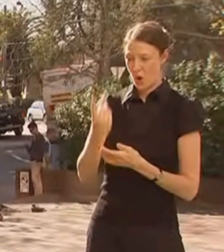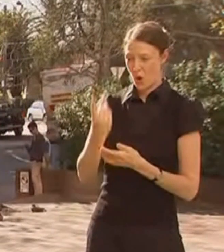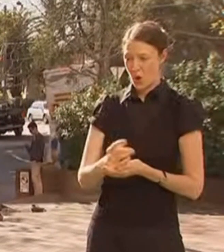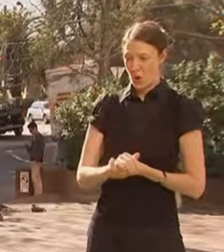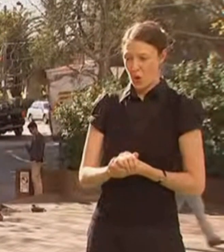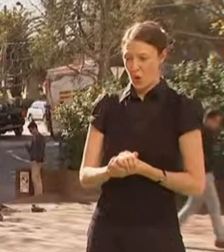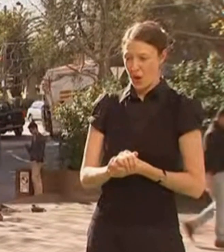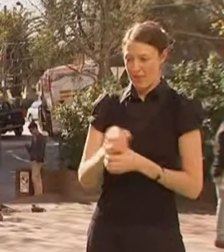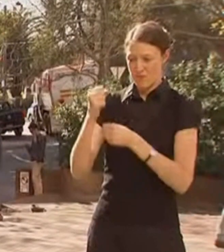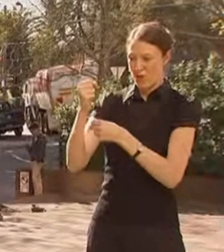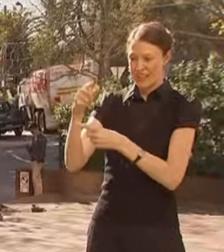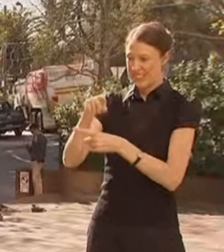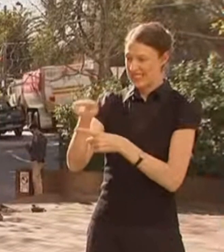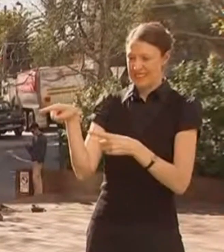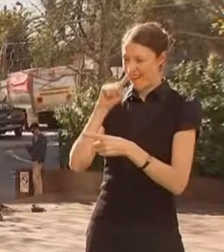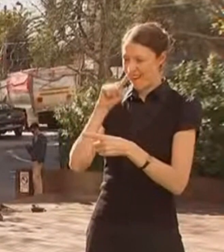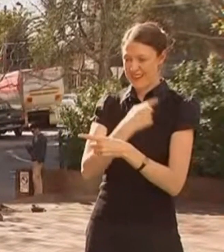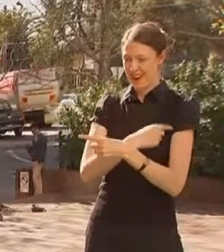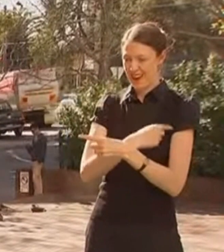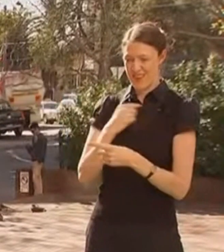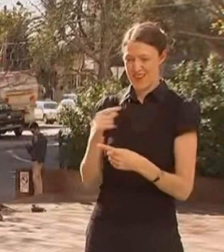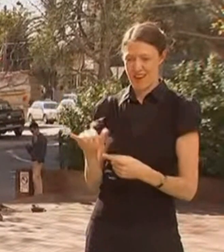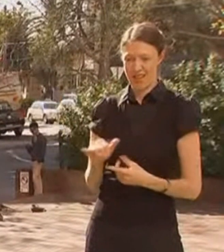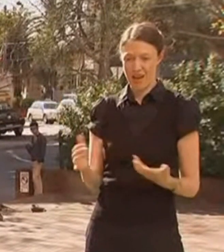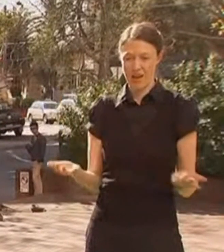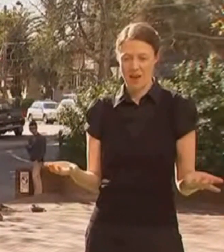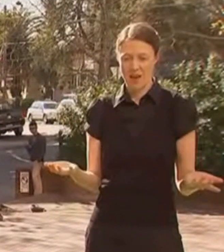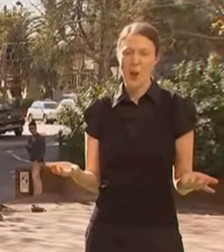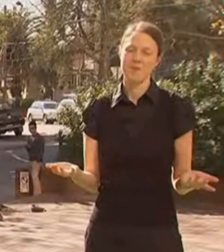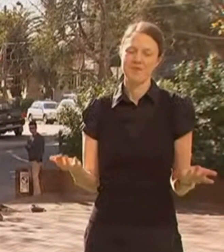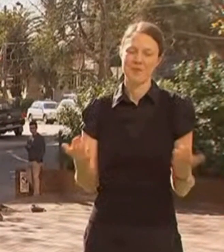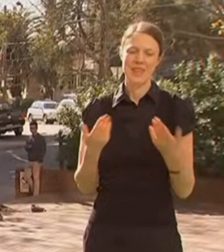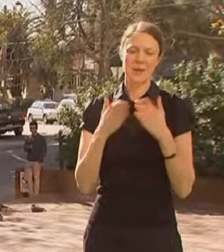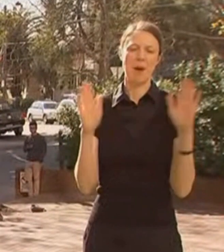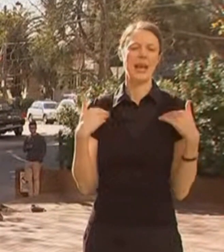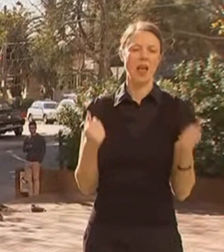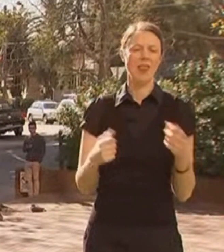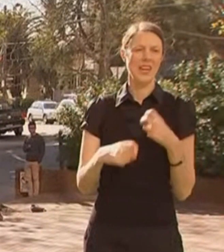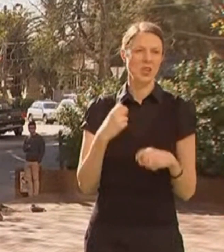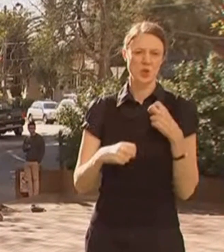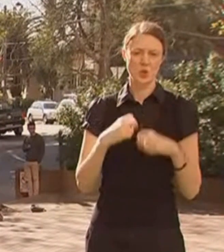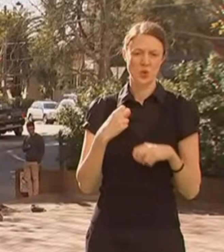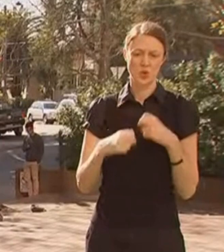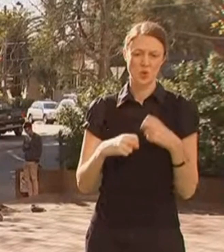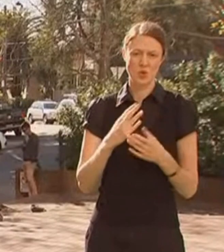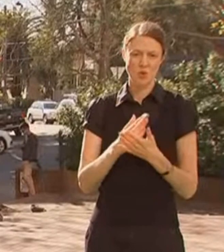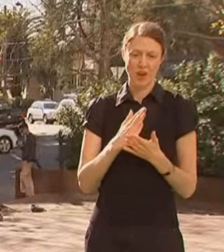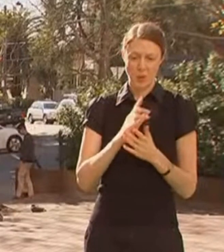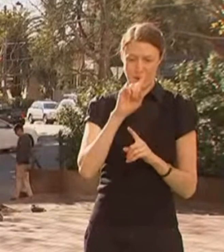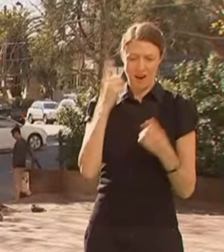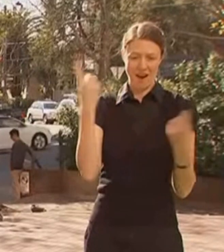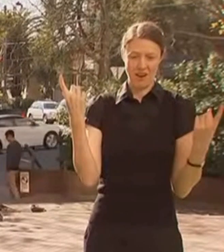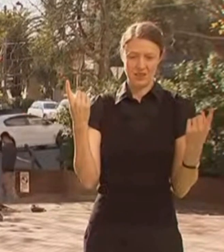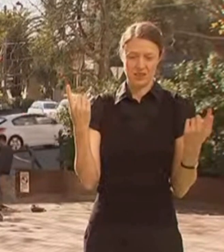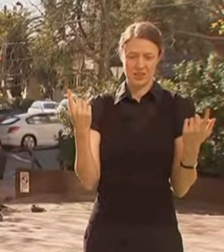protesters. We've seen examples of people respecting the public gatherings and the group gathering numbers during the week. But obviously when the Police